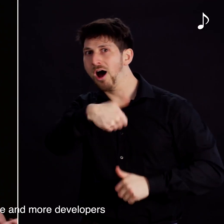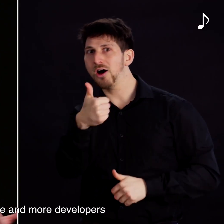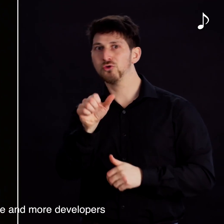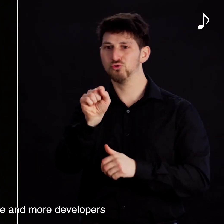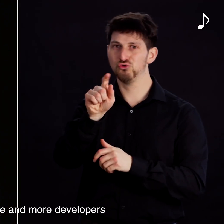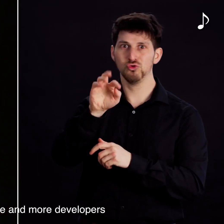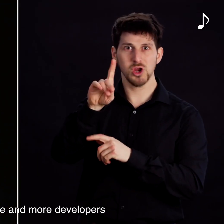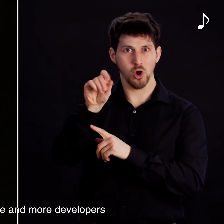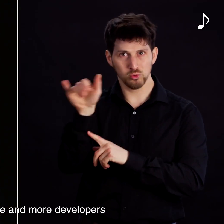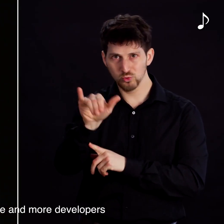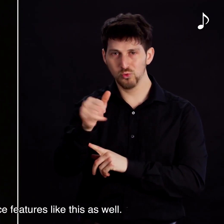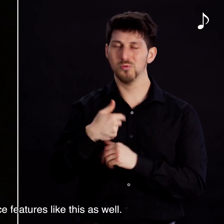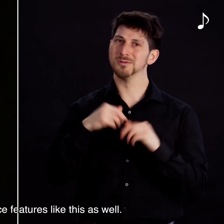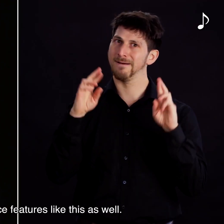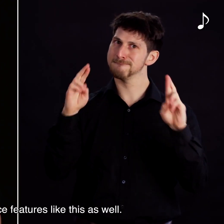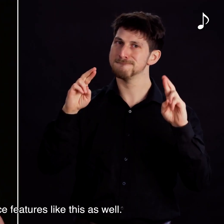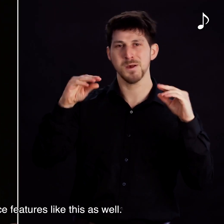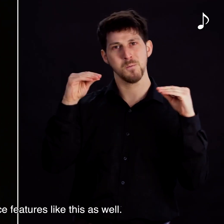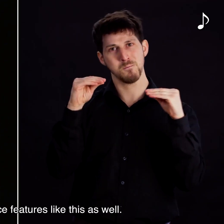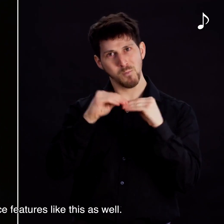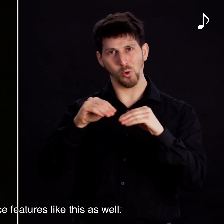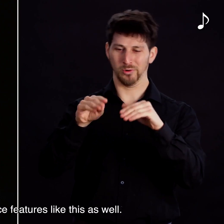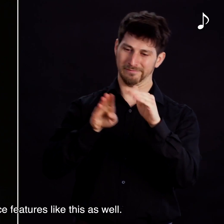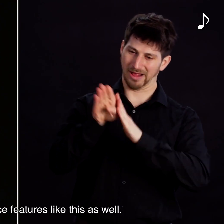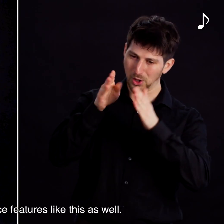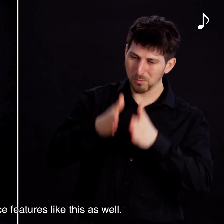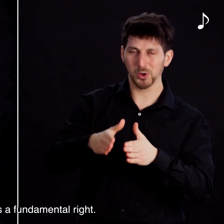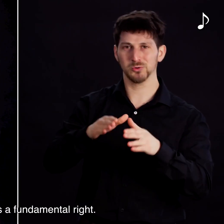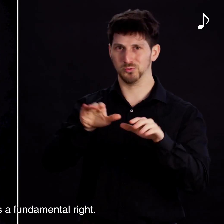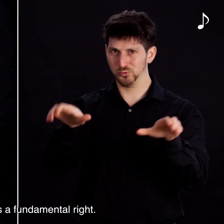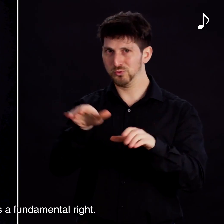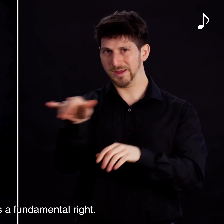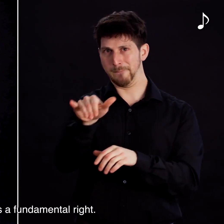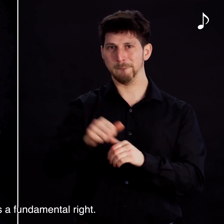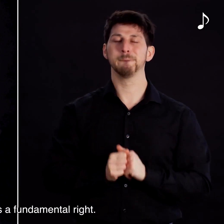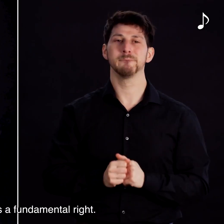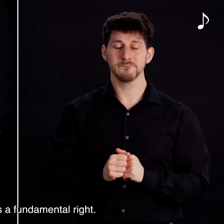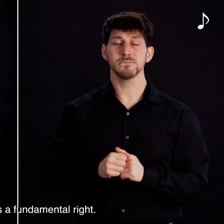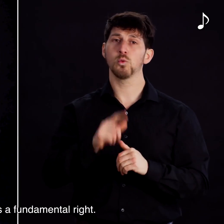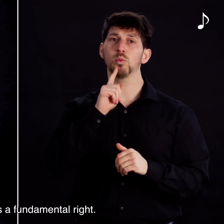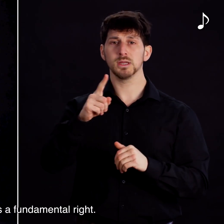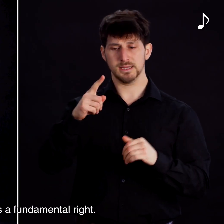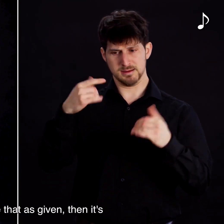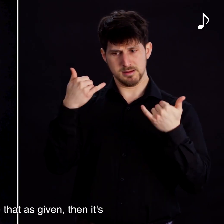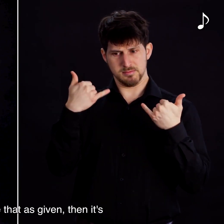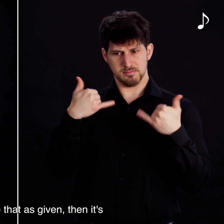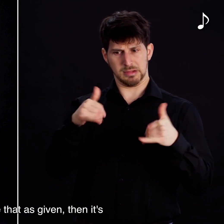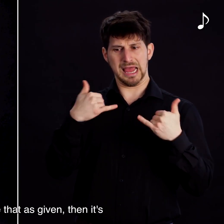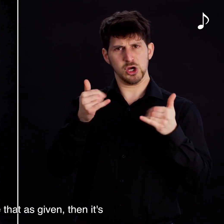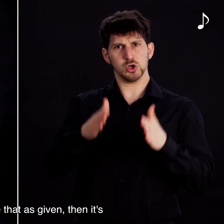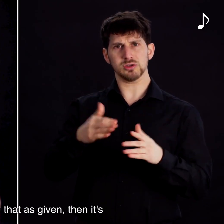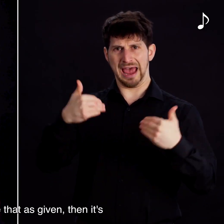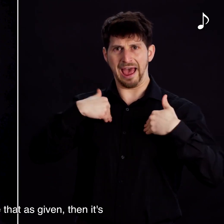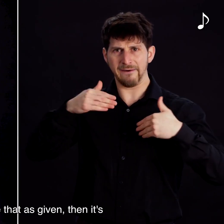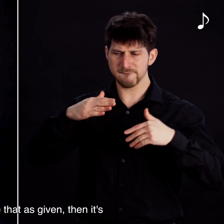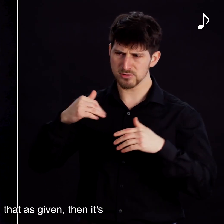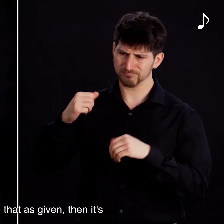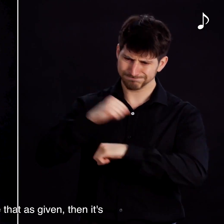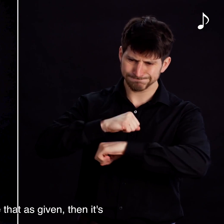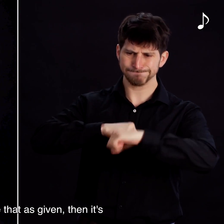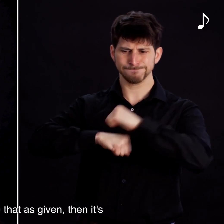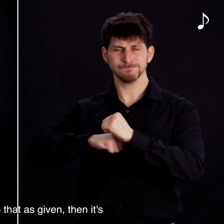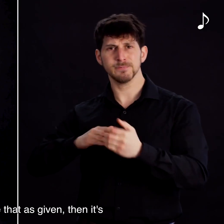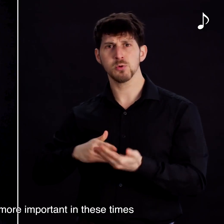learnings i hope that more and more developers will start to introduce features like this as well i think play is a fundamental right and if you take that as given